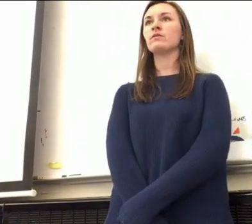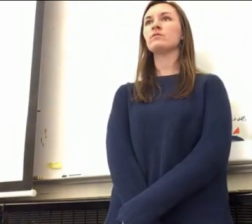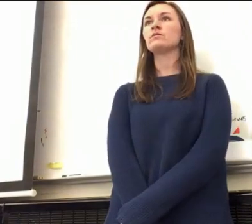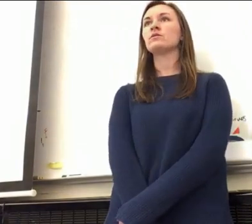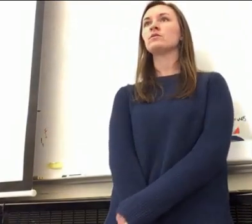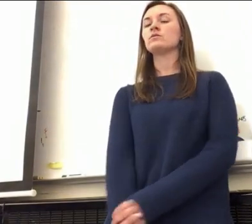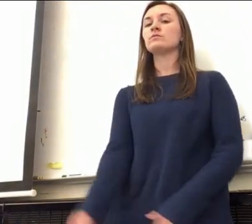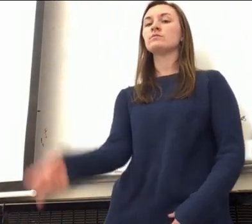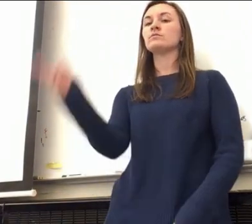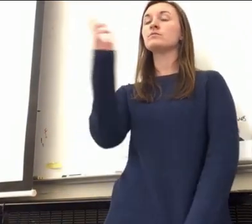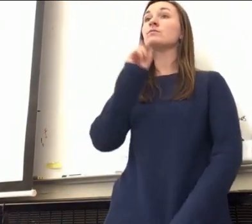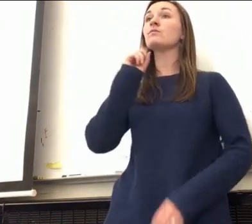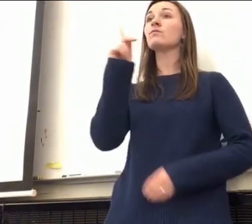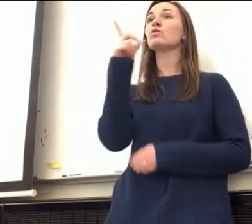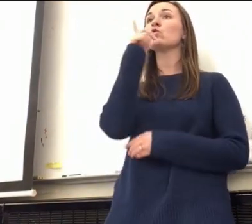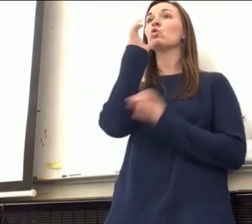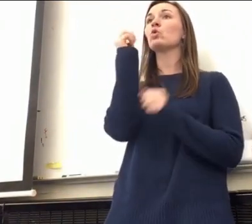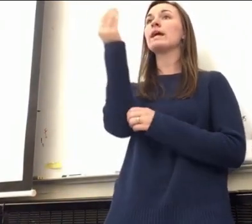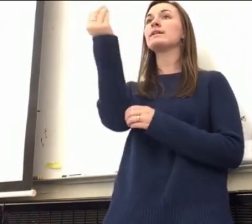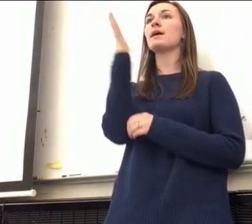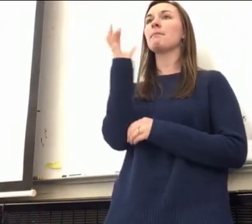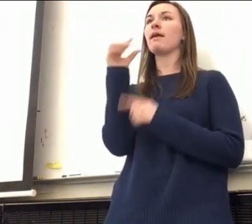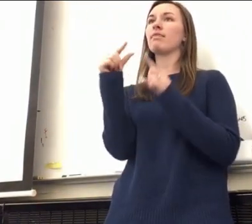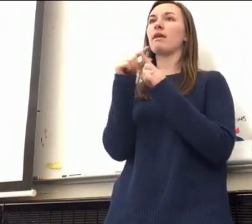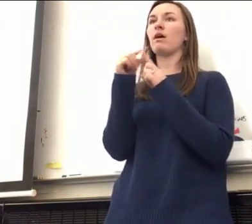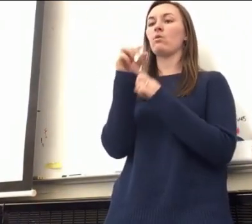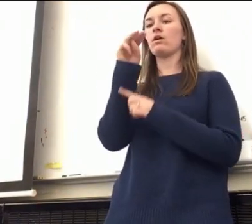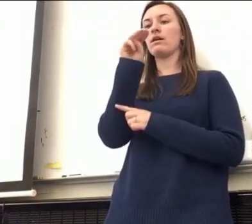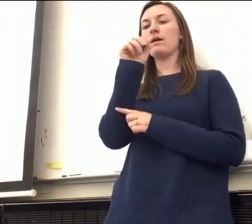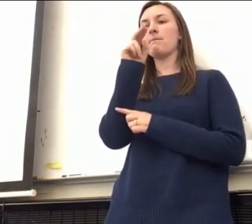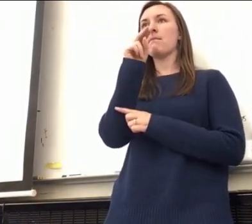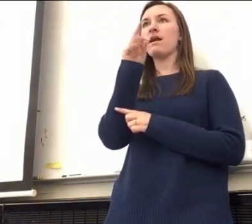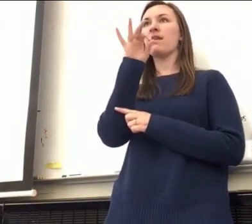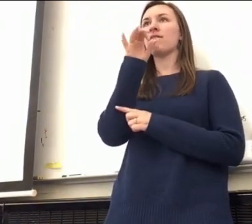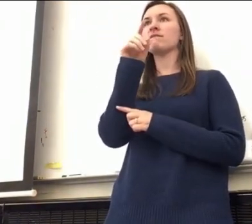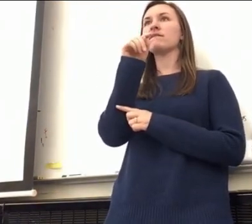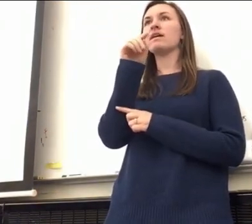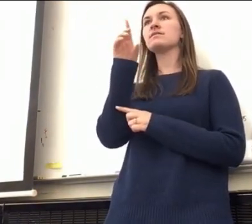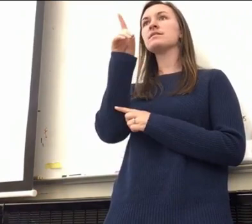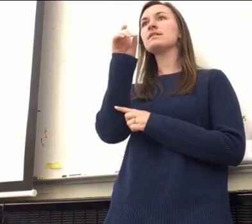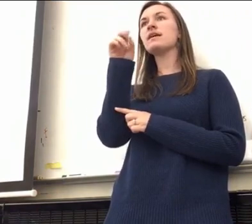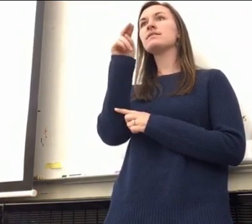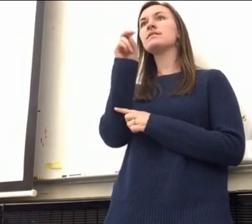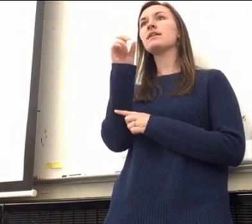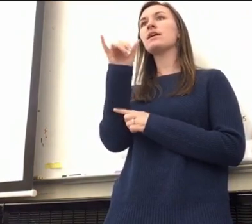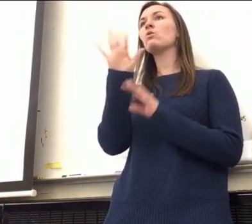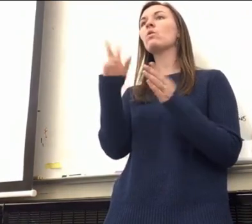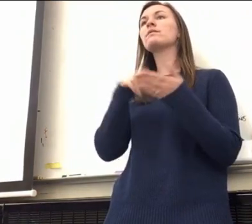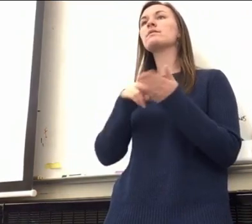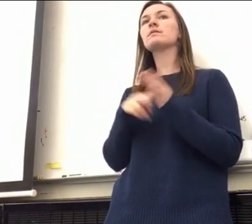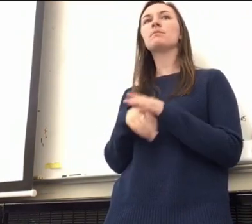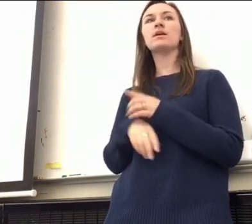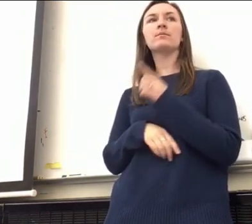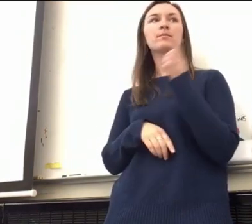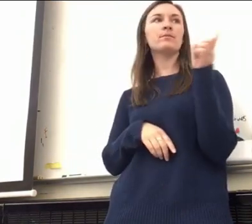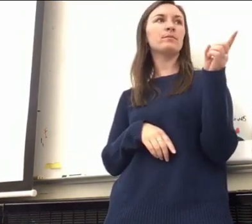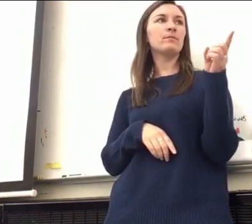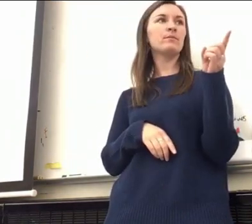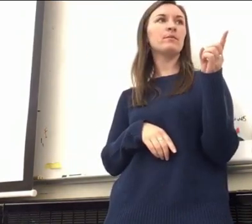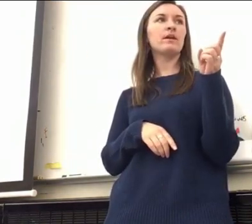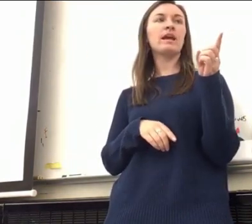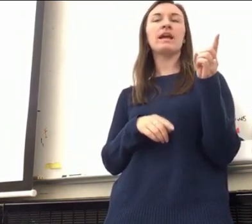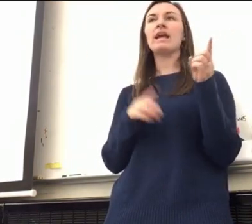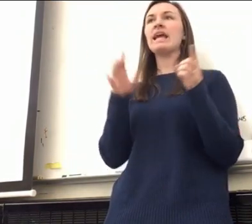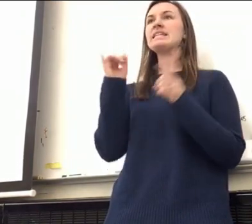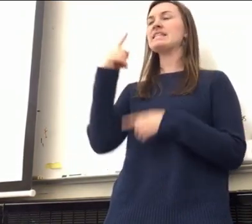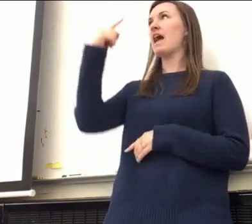All right, so who can tell me what the word manifest destiny means? What does the word manifest destiny mean? Yes? It's the